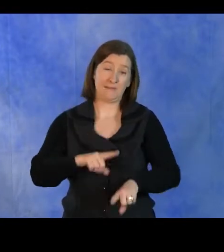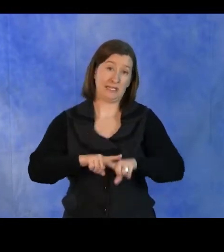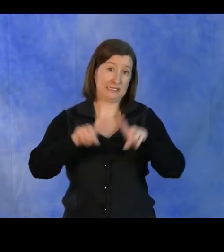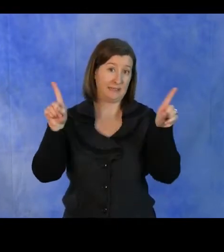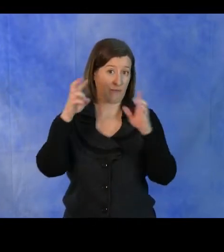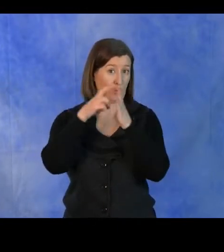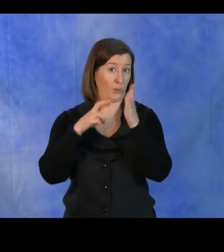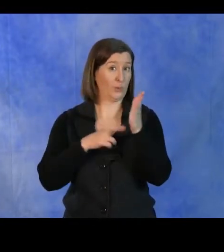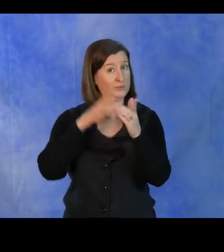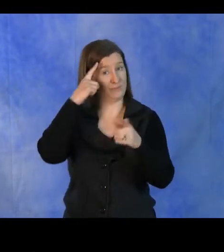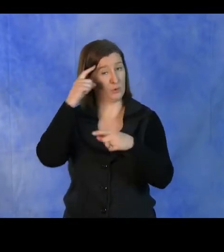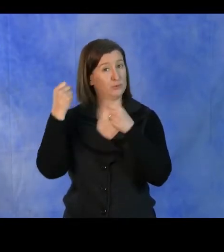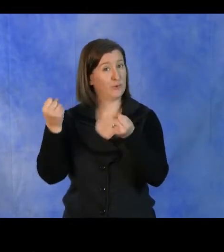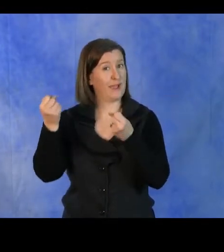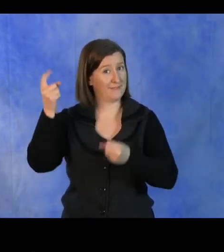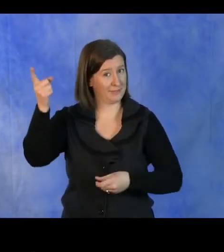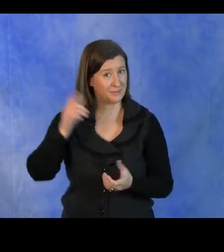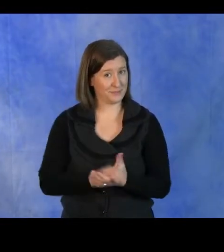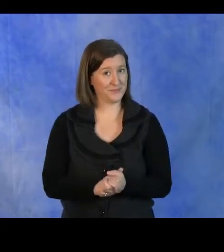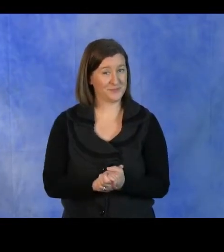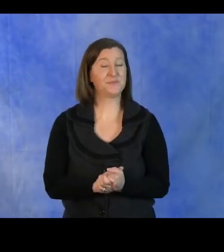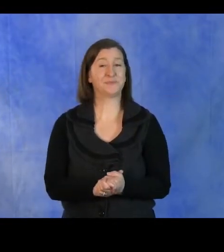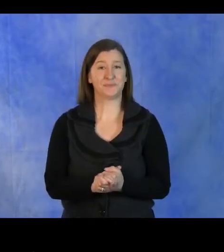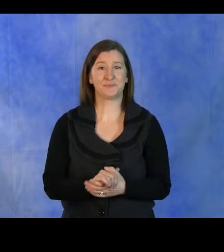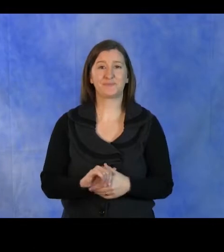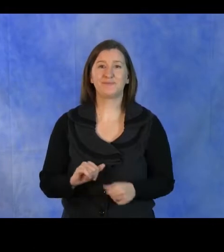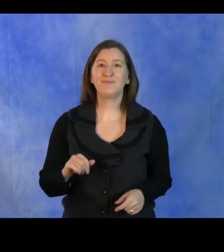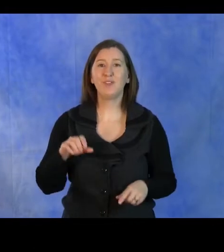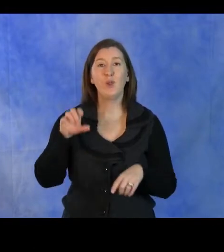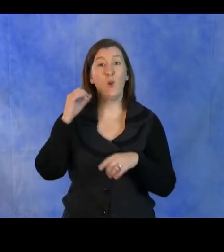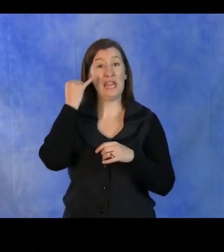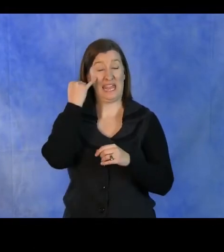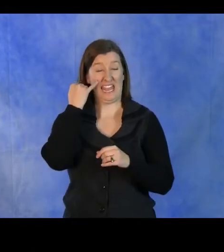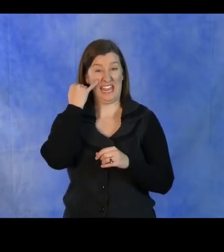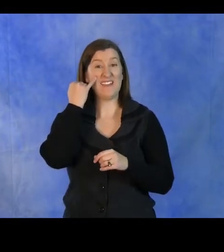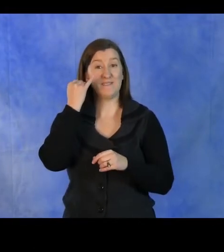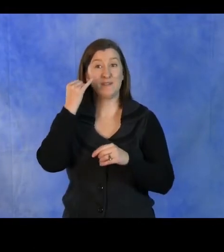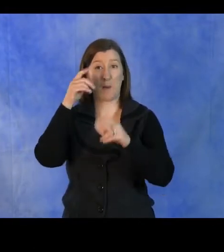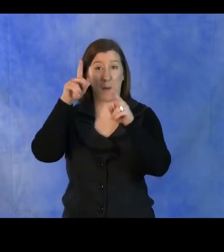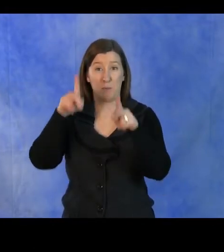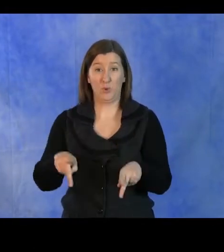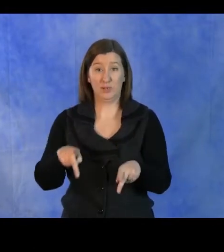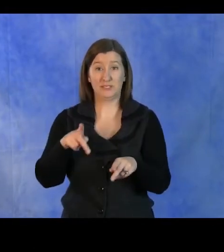area, they have different rules for driving there.